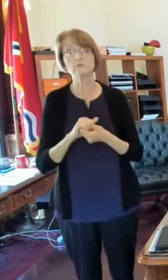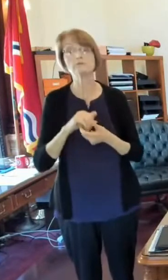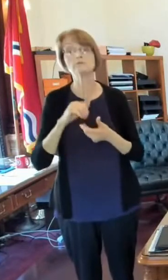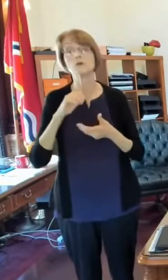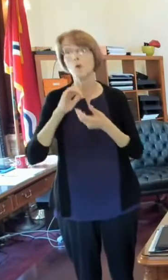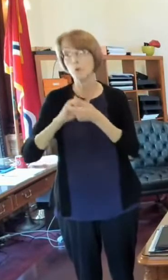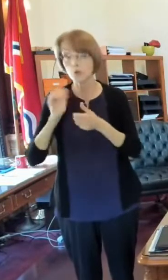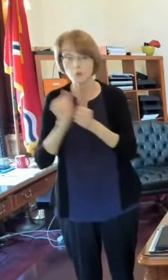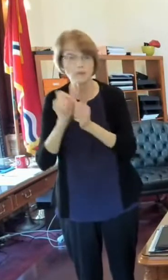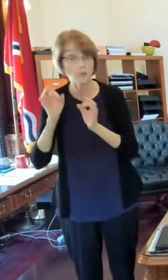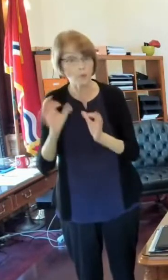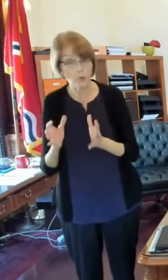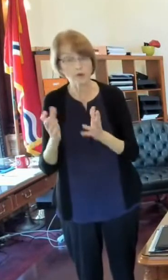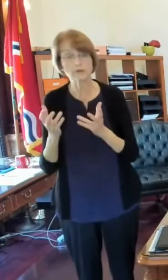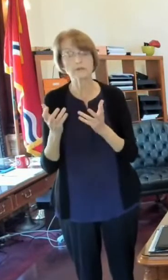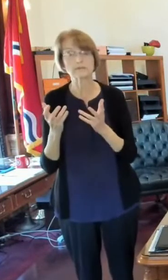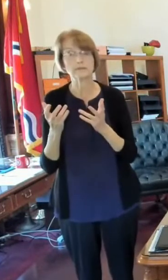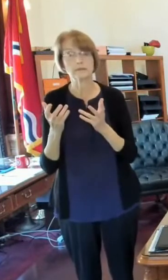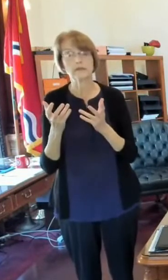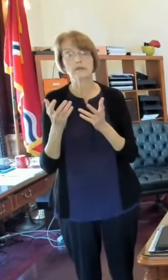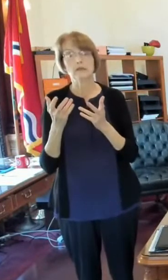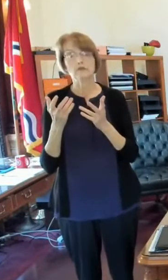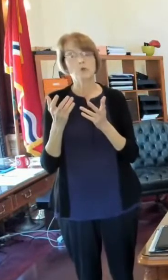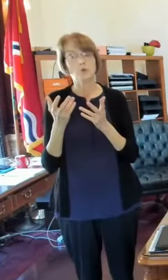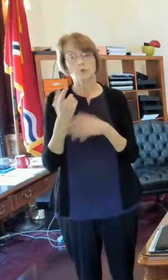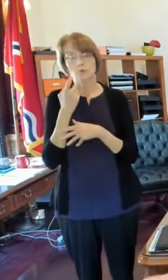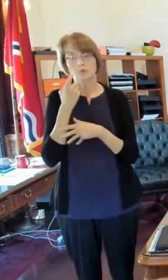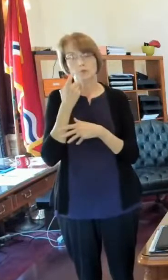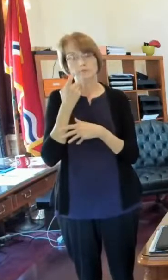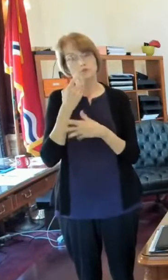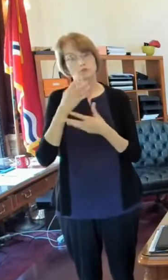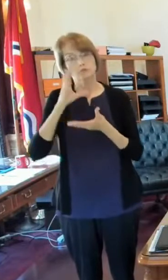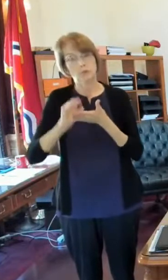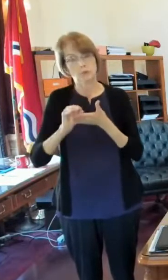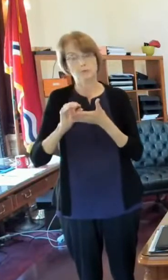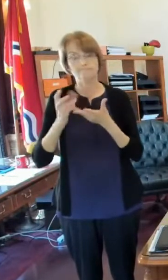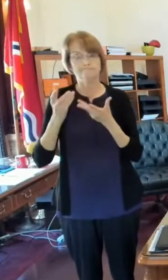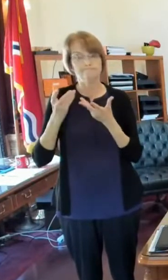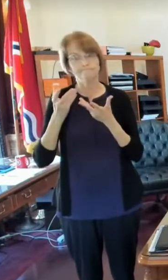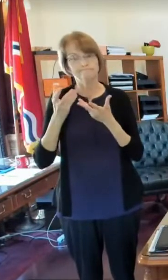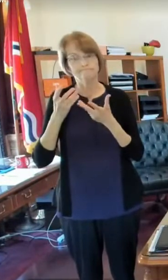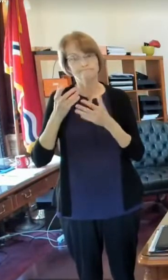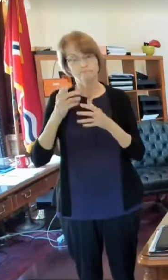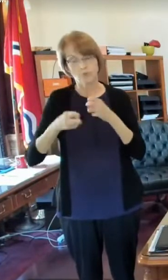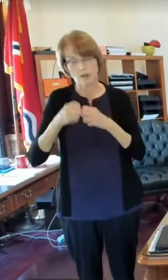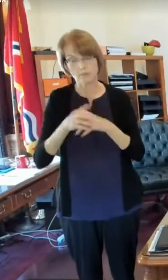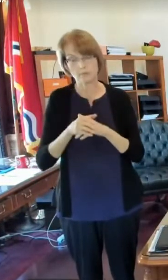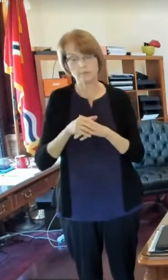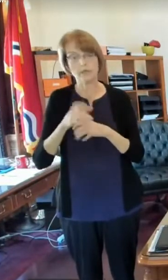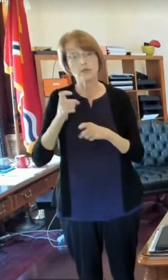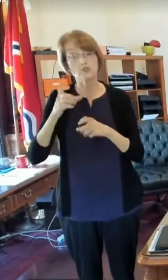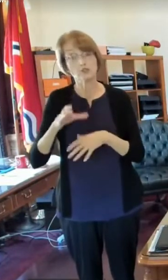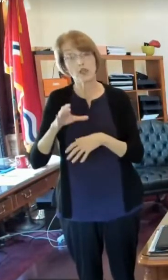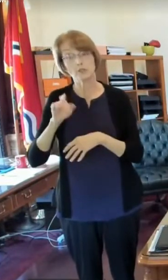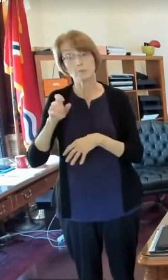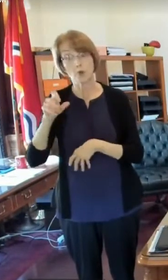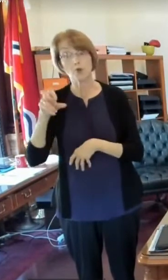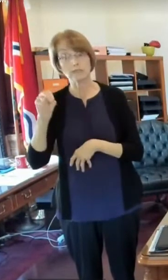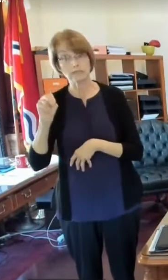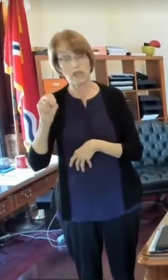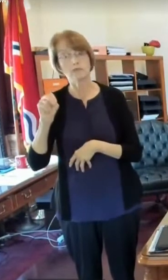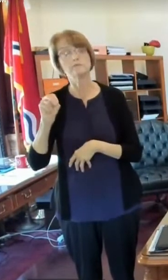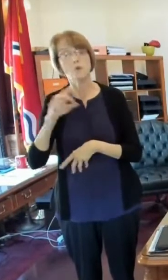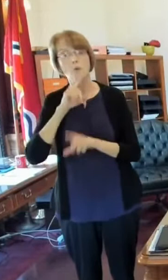new stay put in place by Judge Burleson, which will stay evictions that are